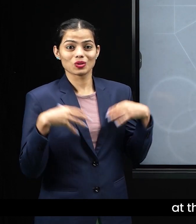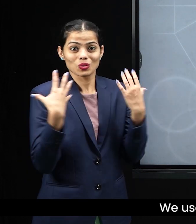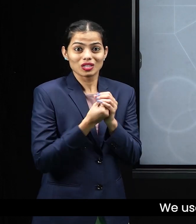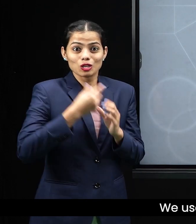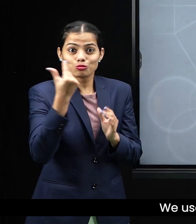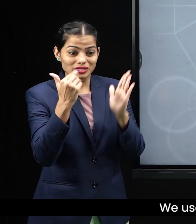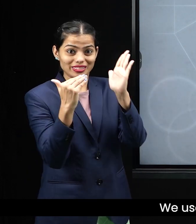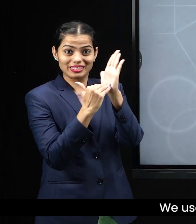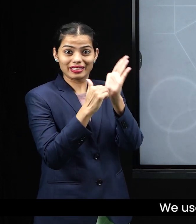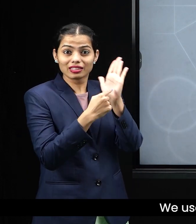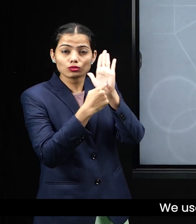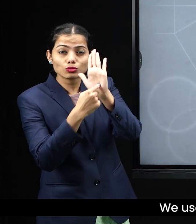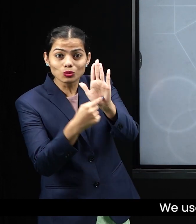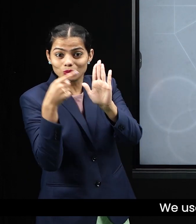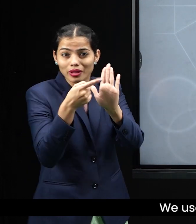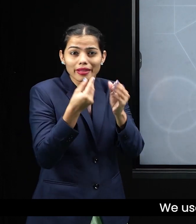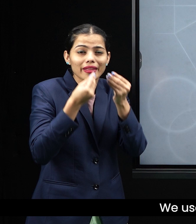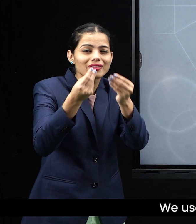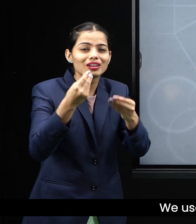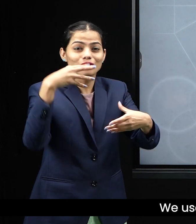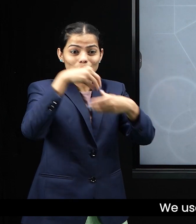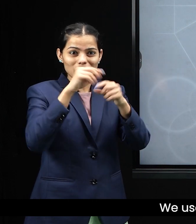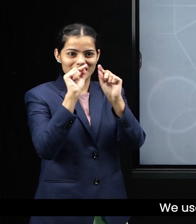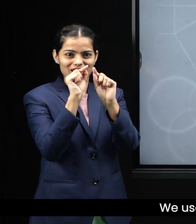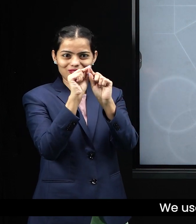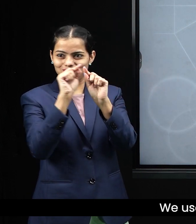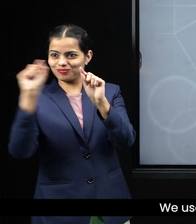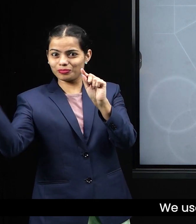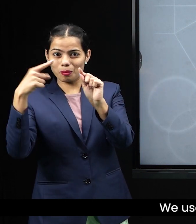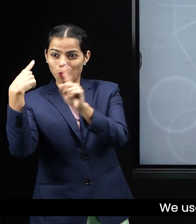We use Z to denote the set of all integers.